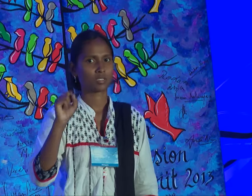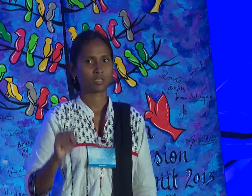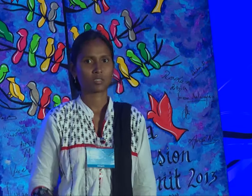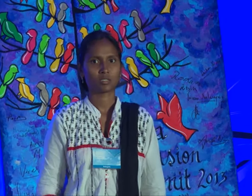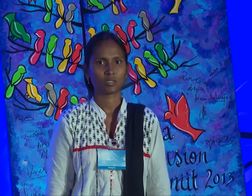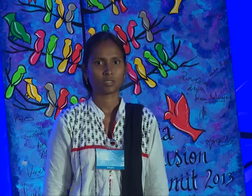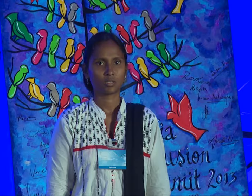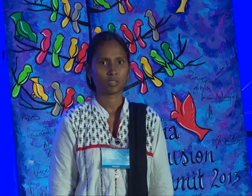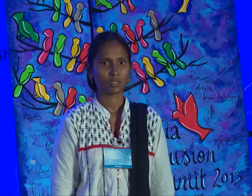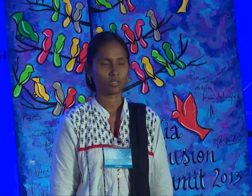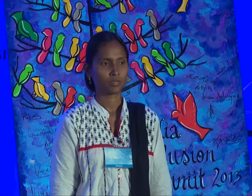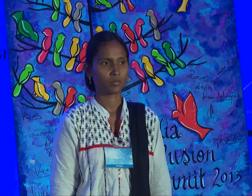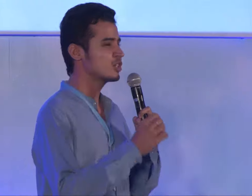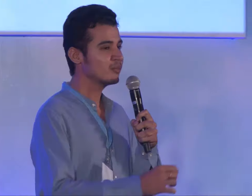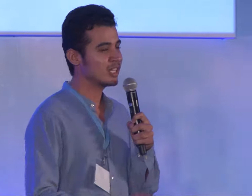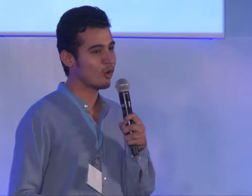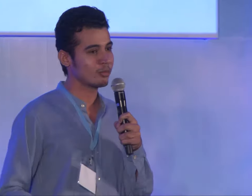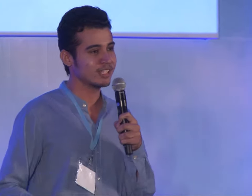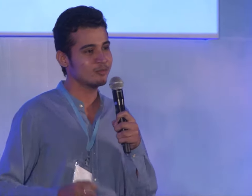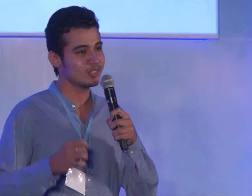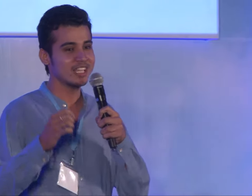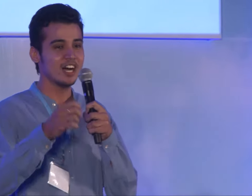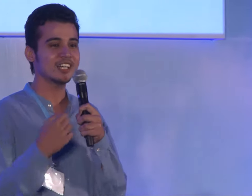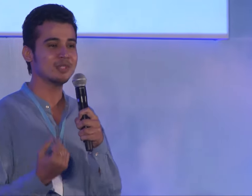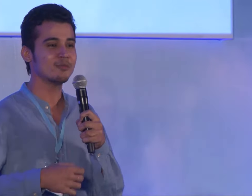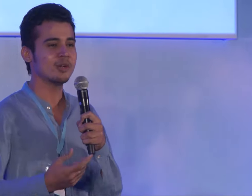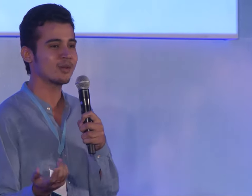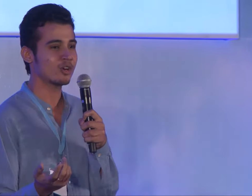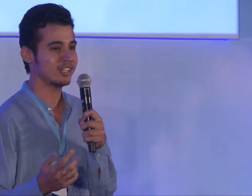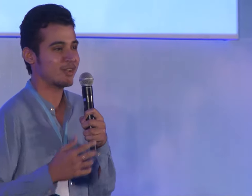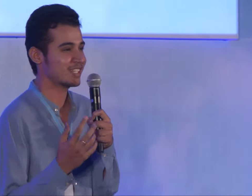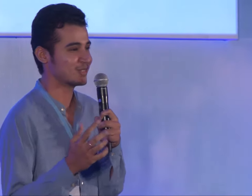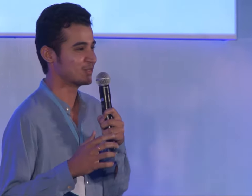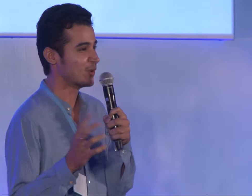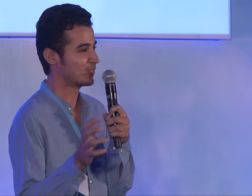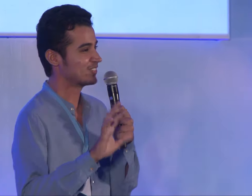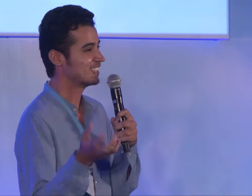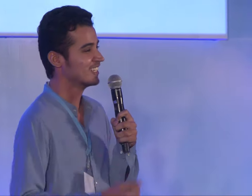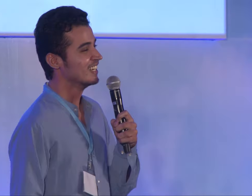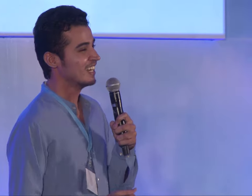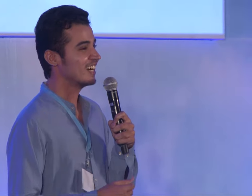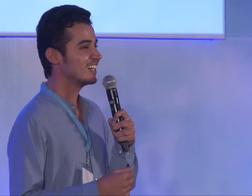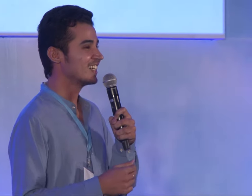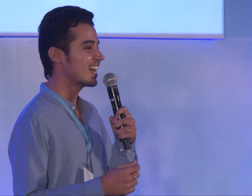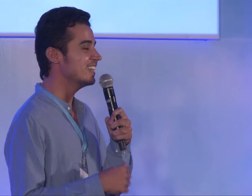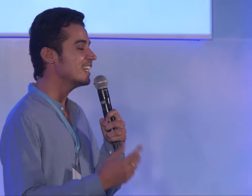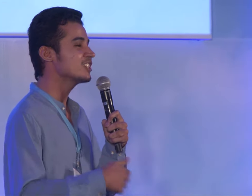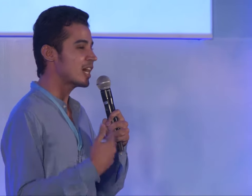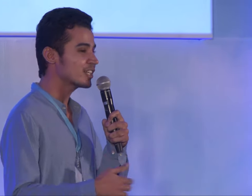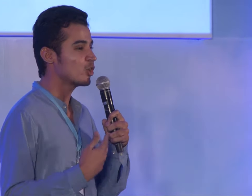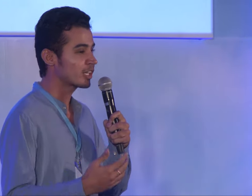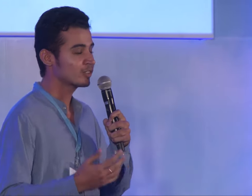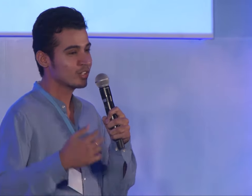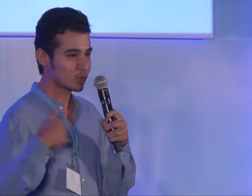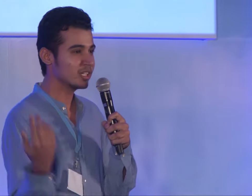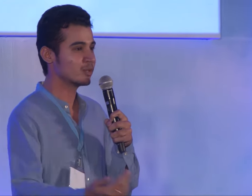not go through with it. But he was extremely warm. Like he hugged me the moment I walked in and I was like, whoa, I mean. And then he